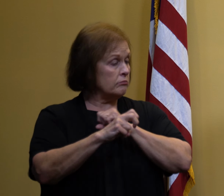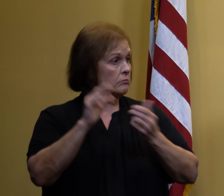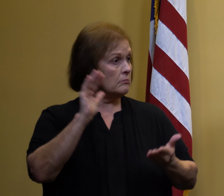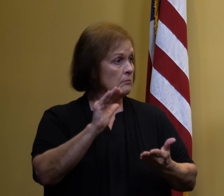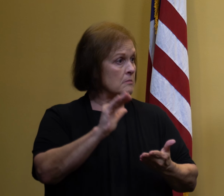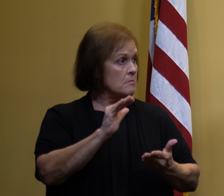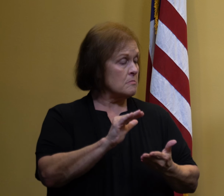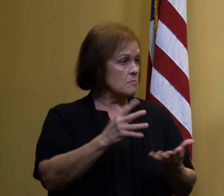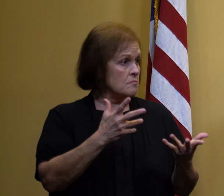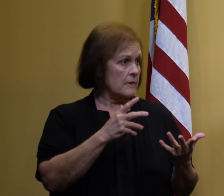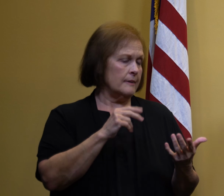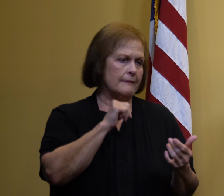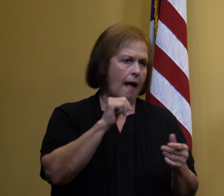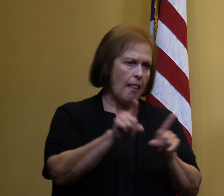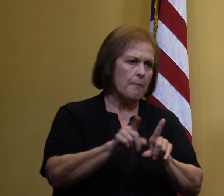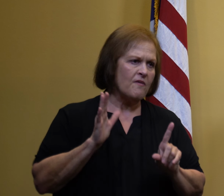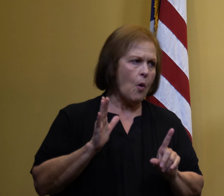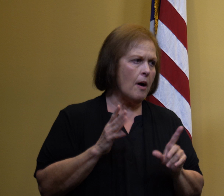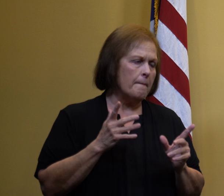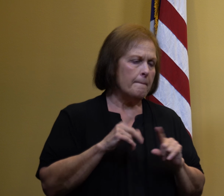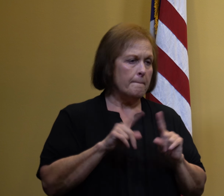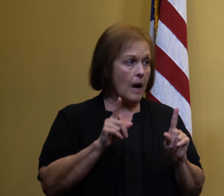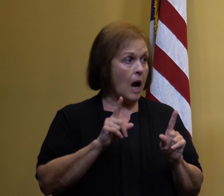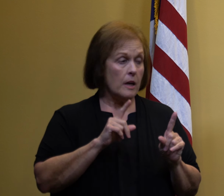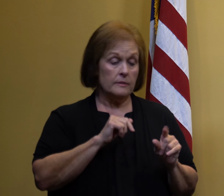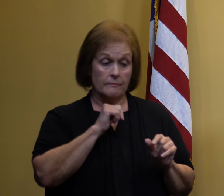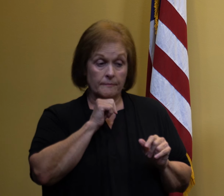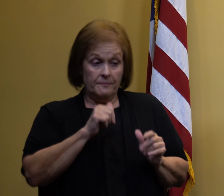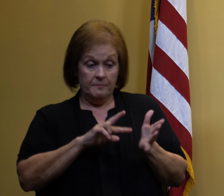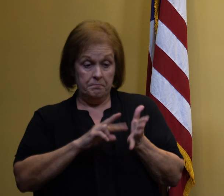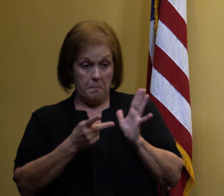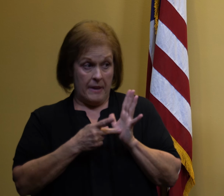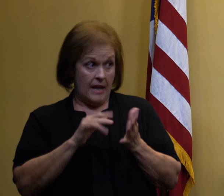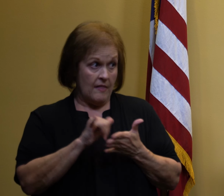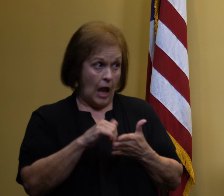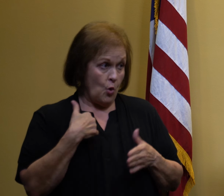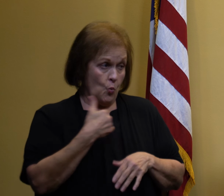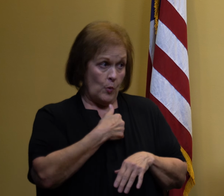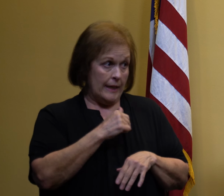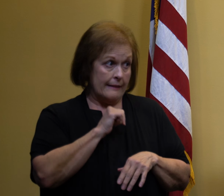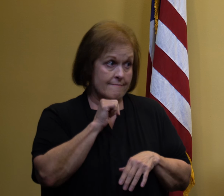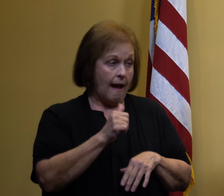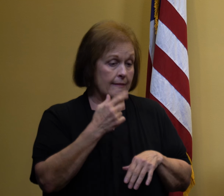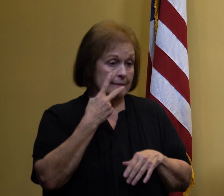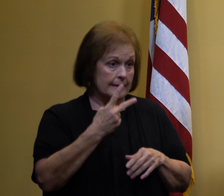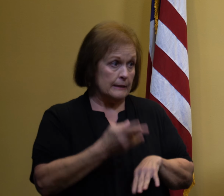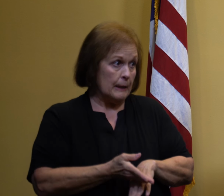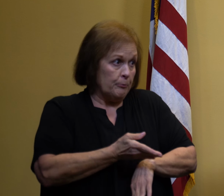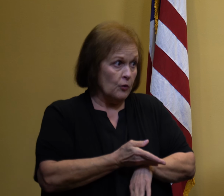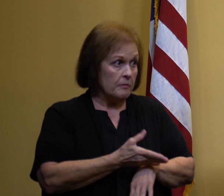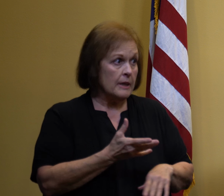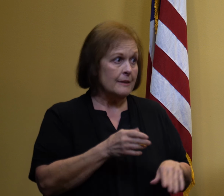there. We're just not where we used to be. It's just a fact. But it doesn't mean that we're not, seeing them. So